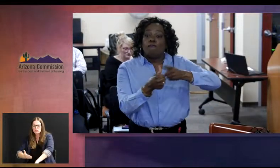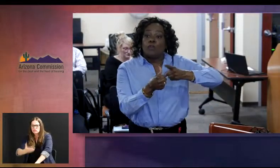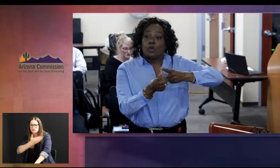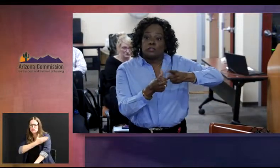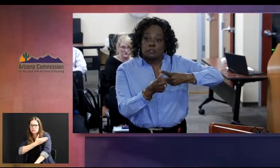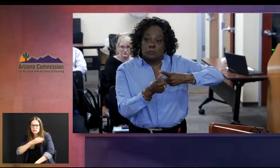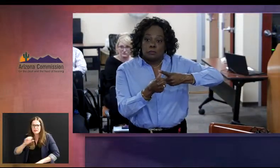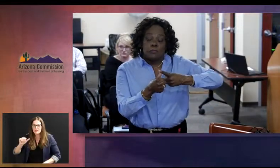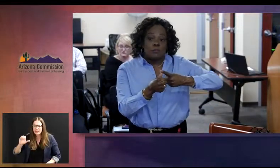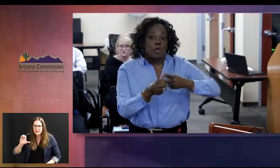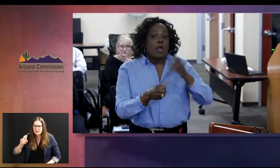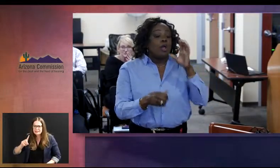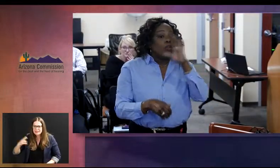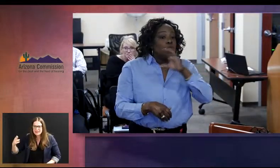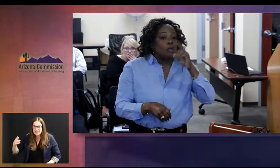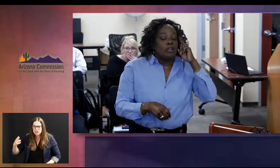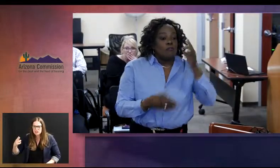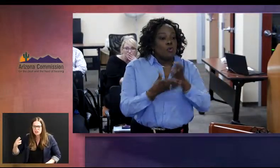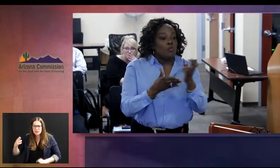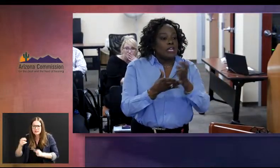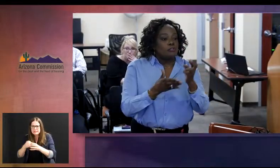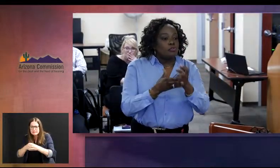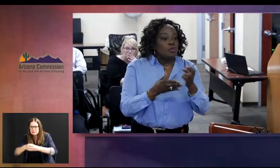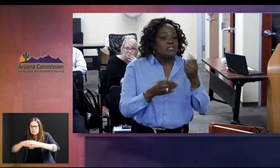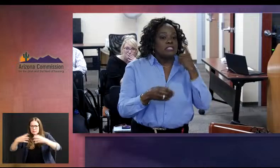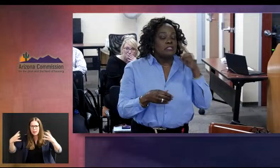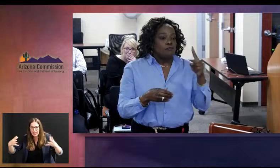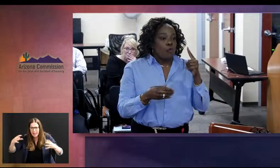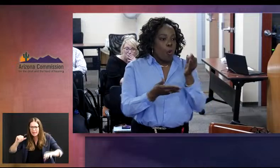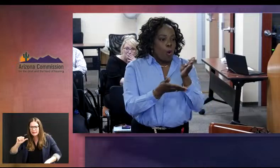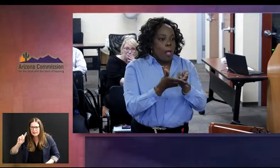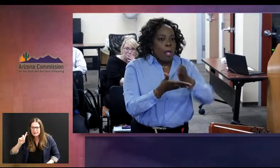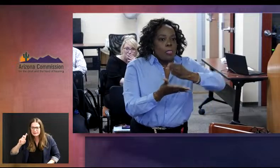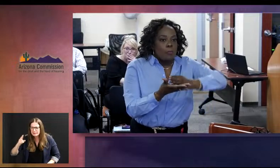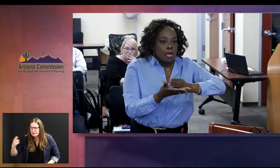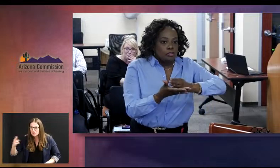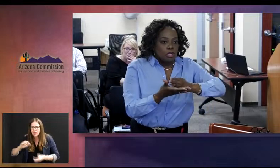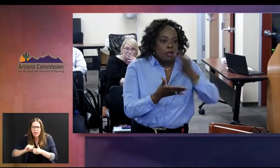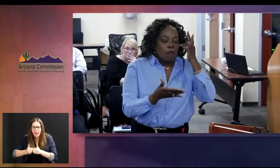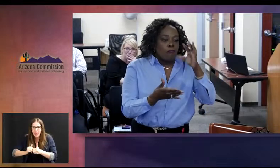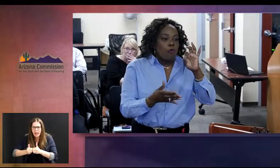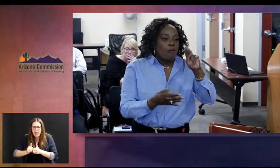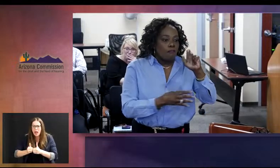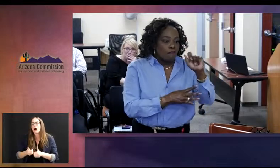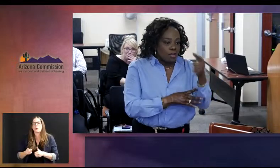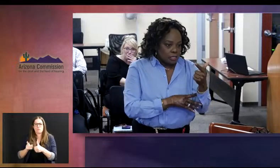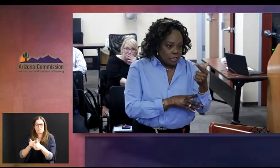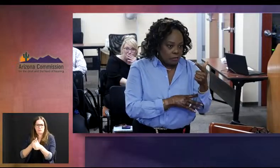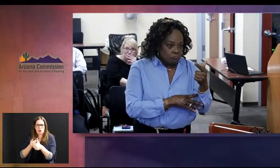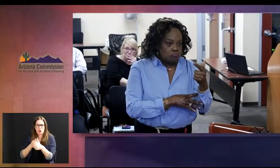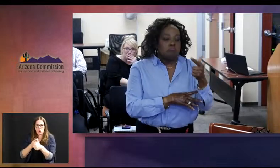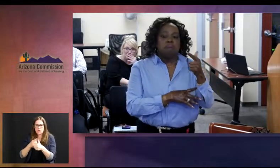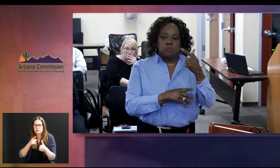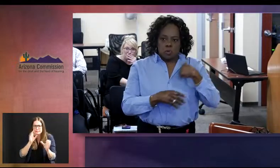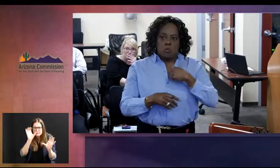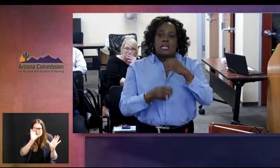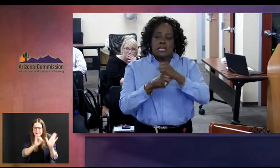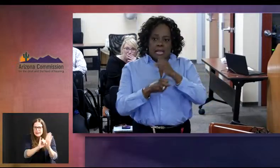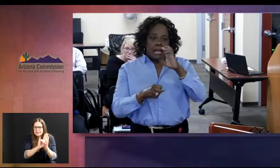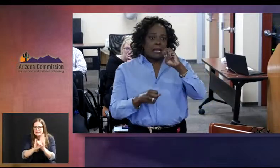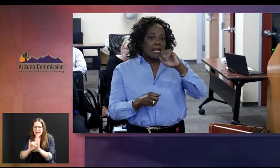ACDHH and expanding ACDHH. First, looking for resources for the budget.